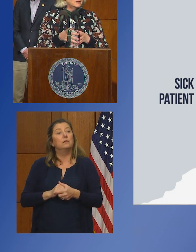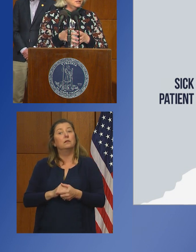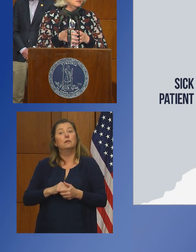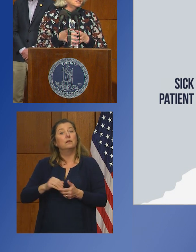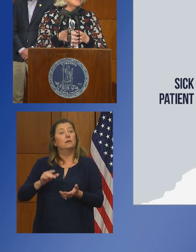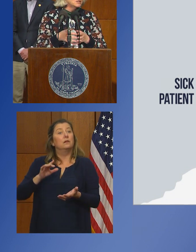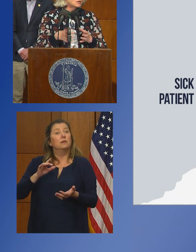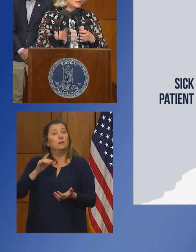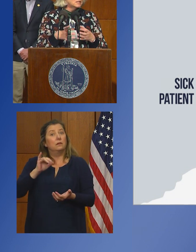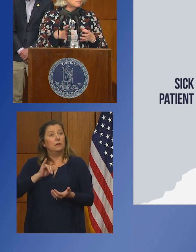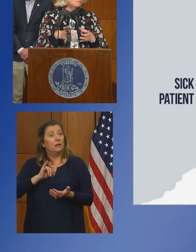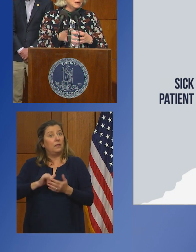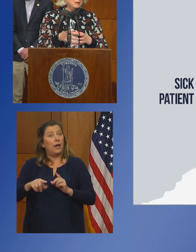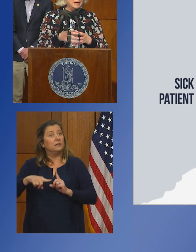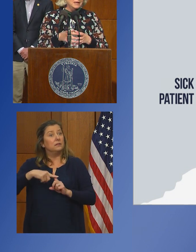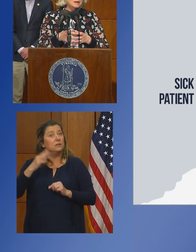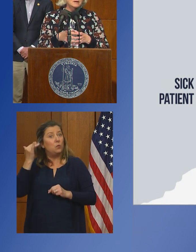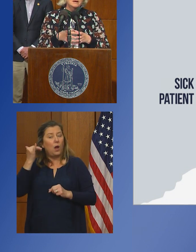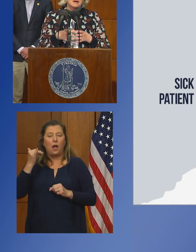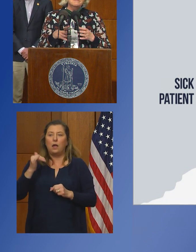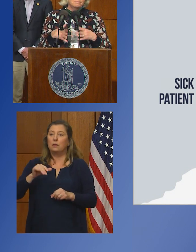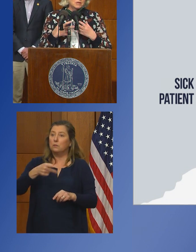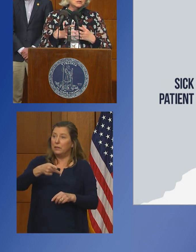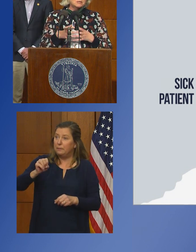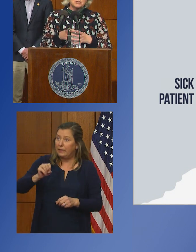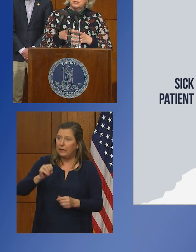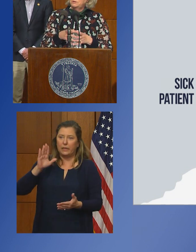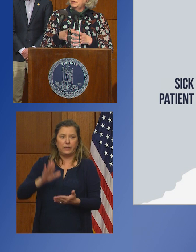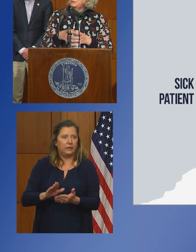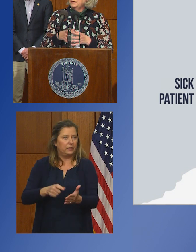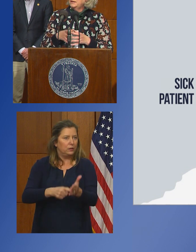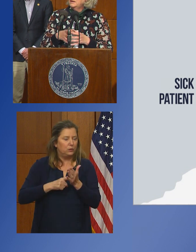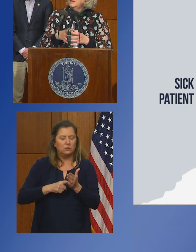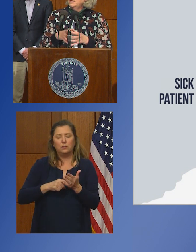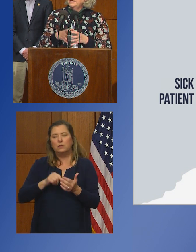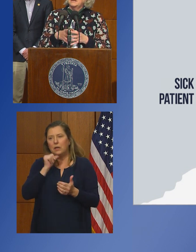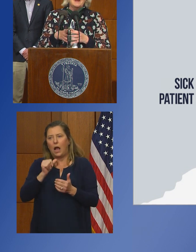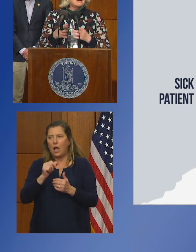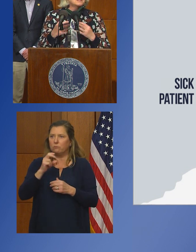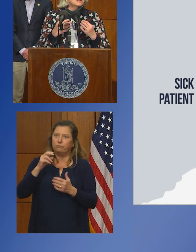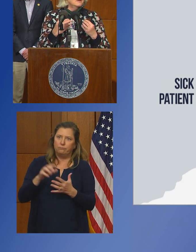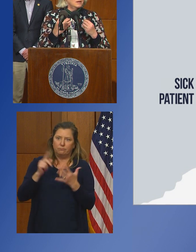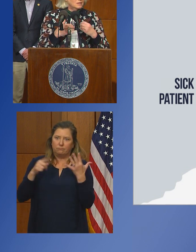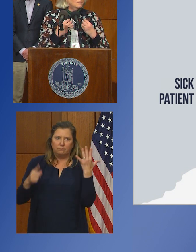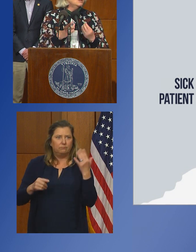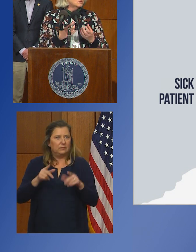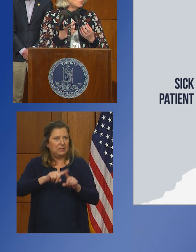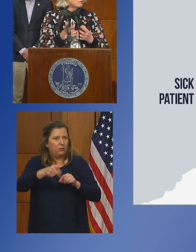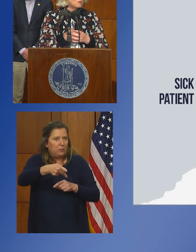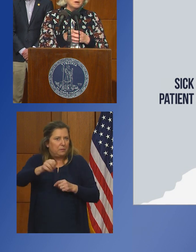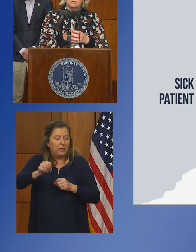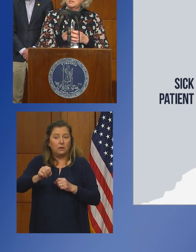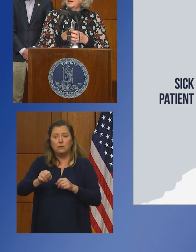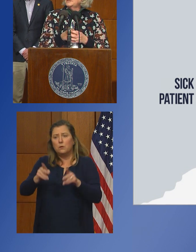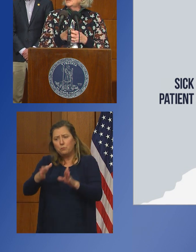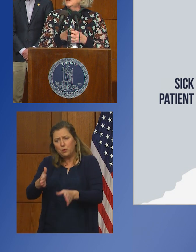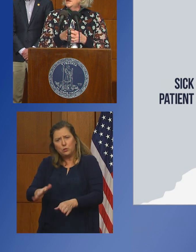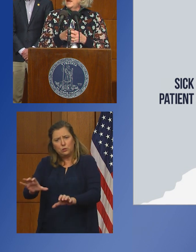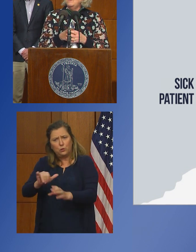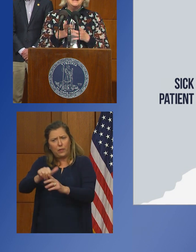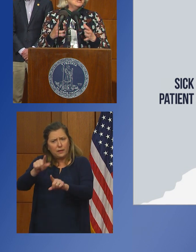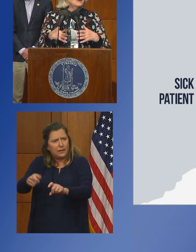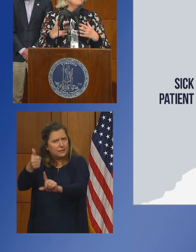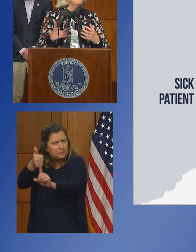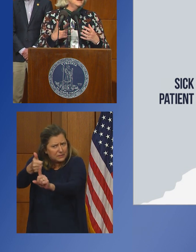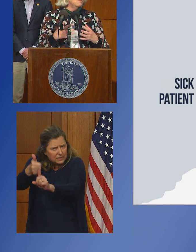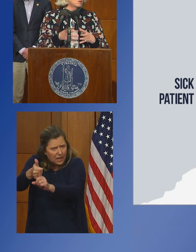of that, it uses much less PPE and much less restricted PPE. It allows the individual to perform their own test,